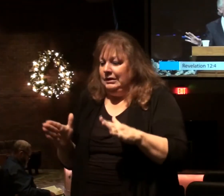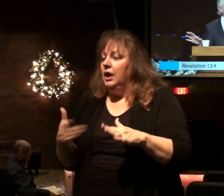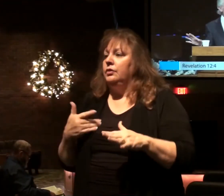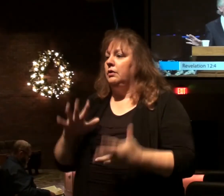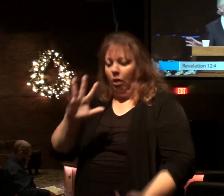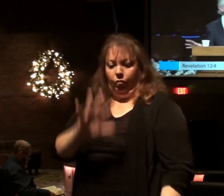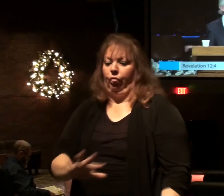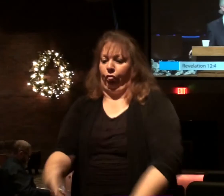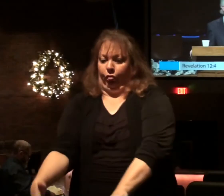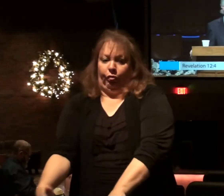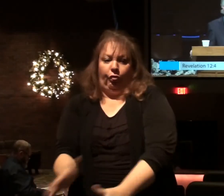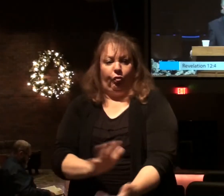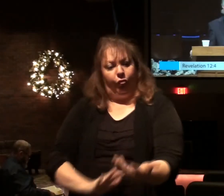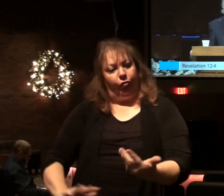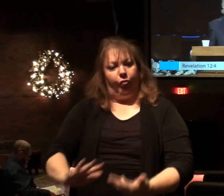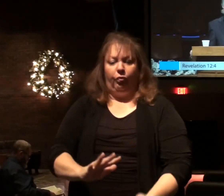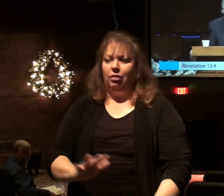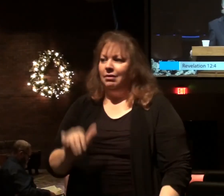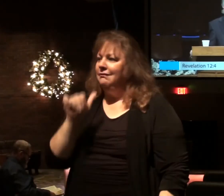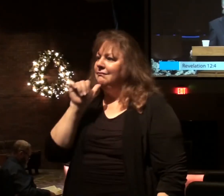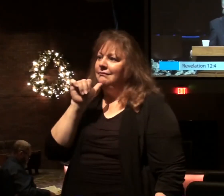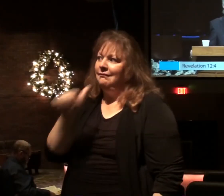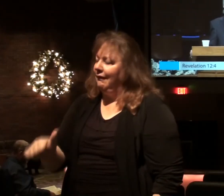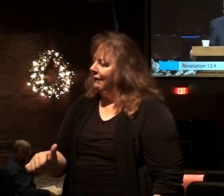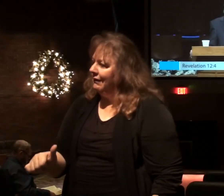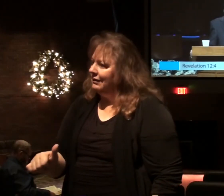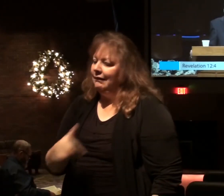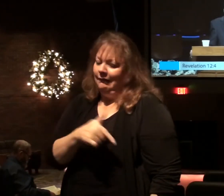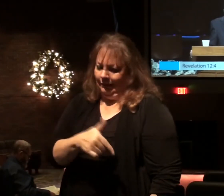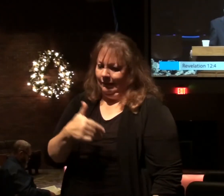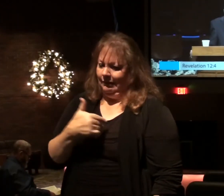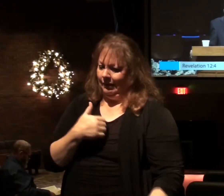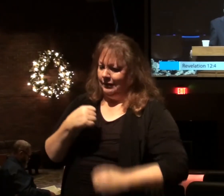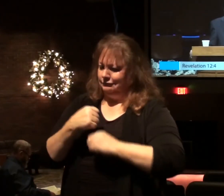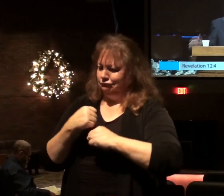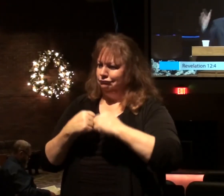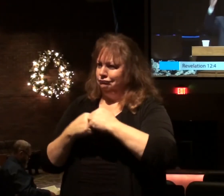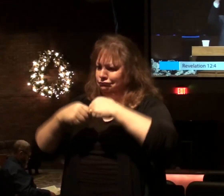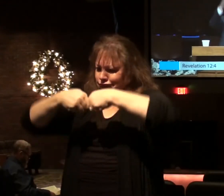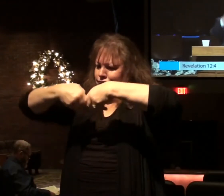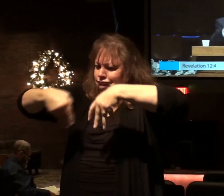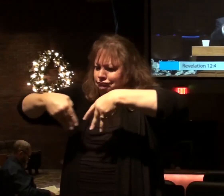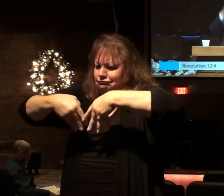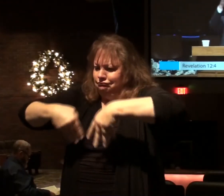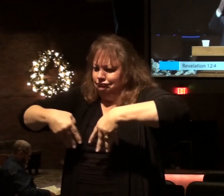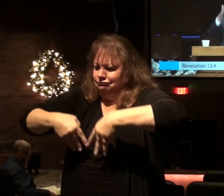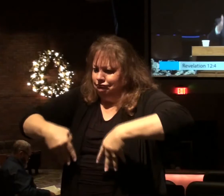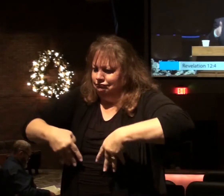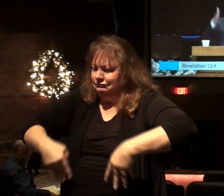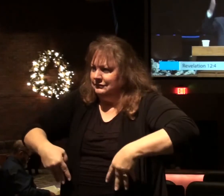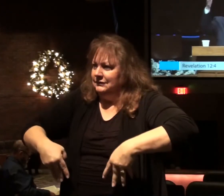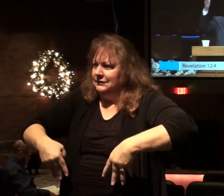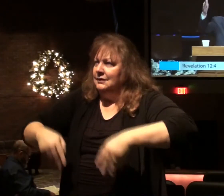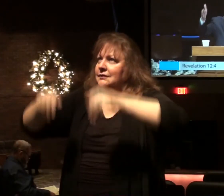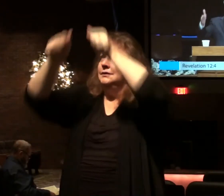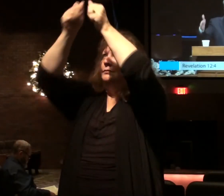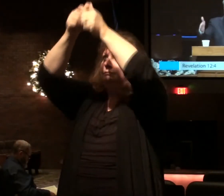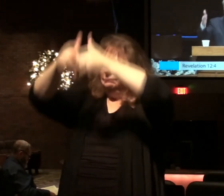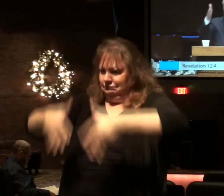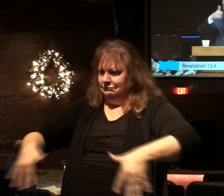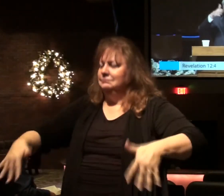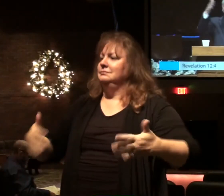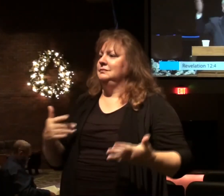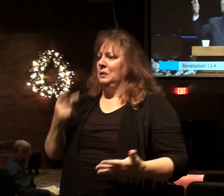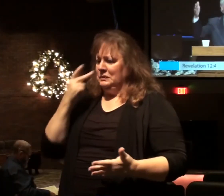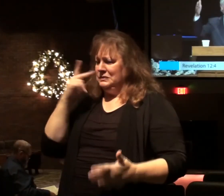not chaos in his realm. There is structure. There is order. There is hierarchy. He,